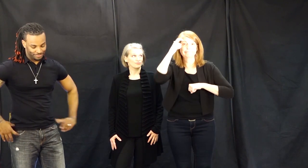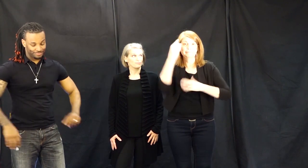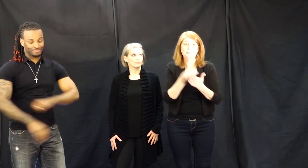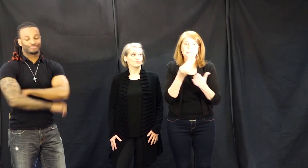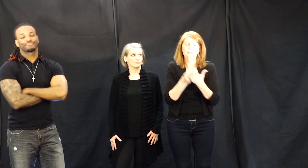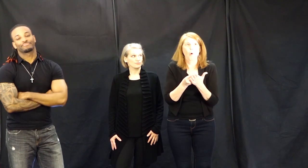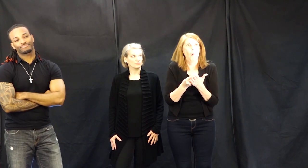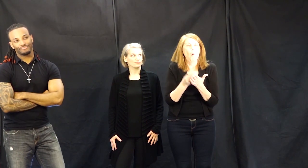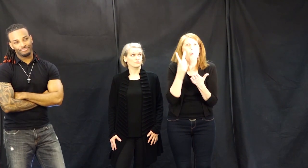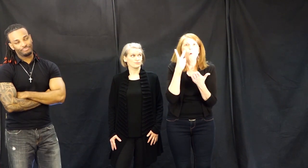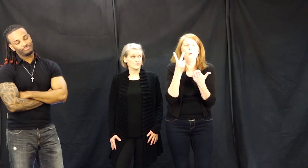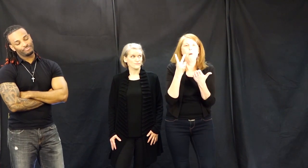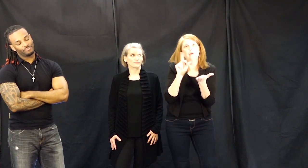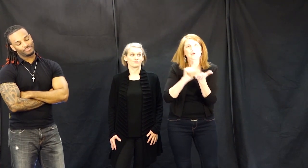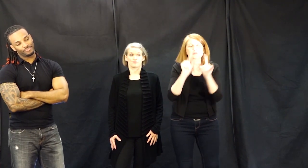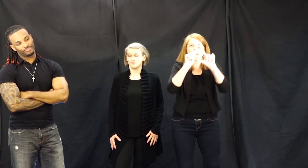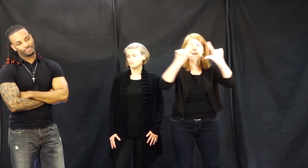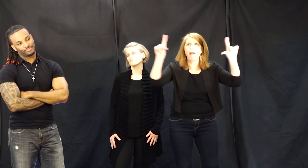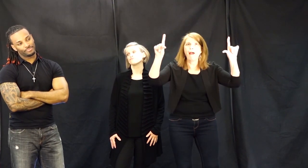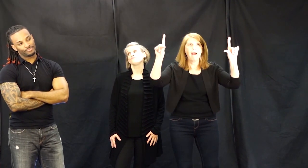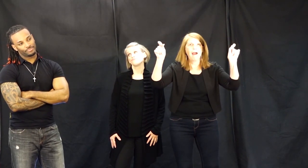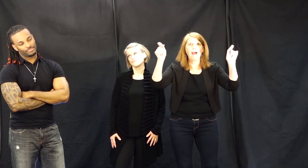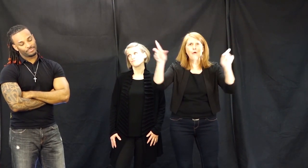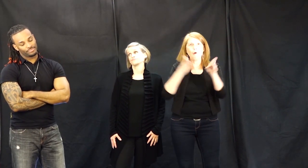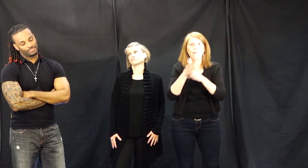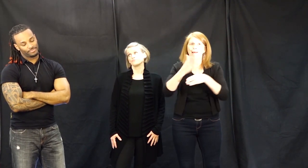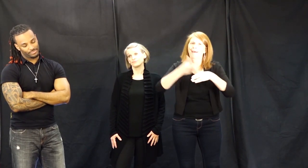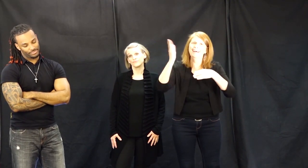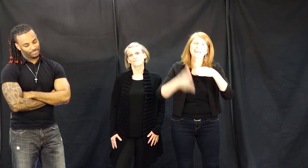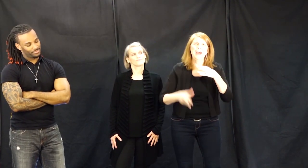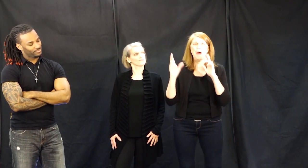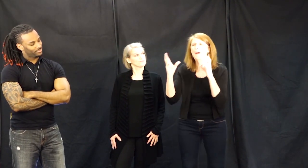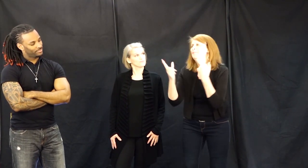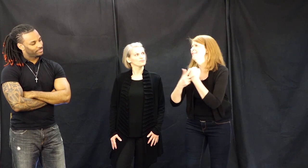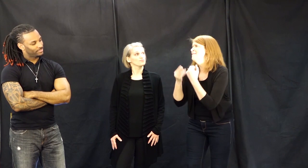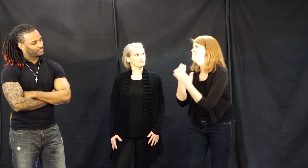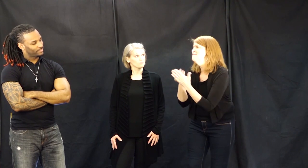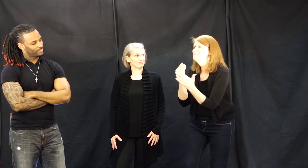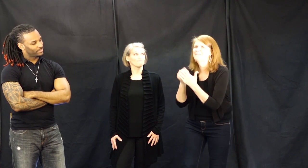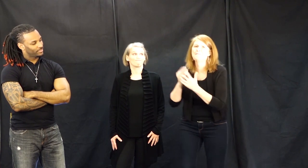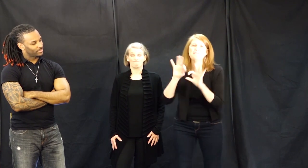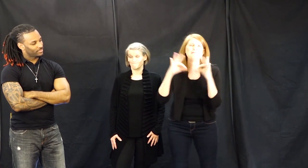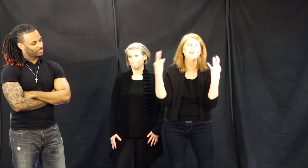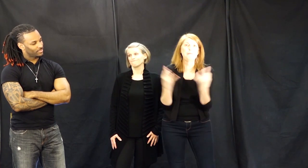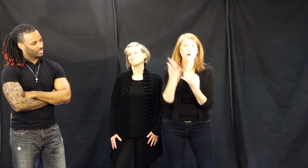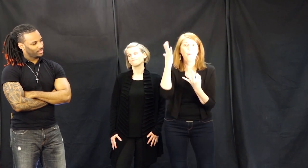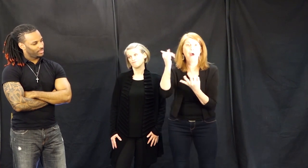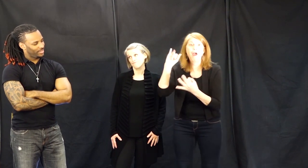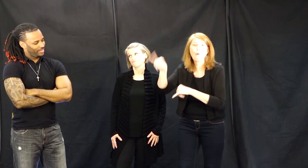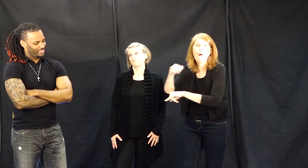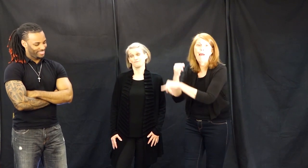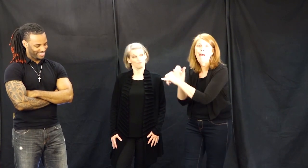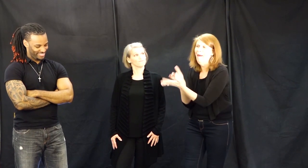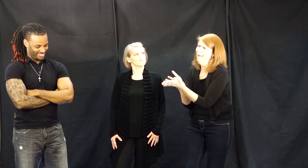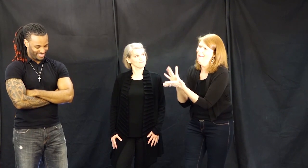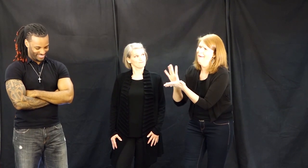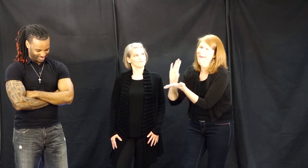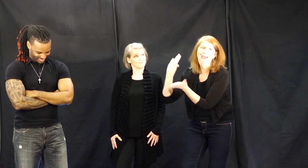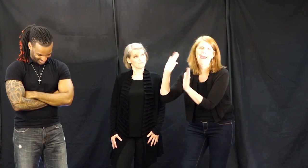can almost see the headline, your career is done. I hope you save some money for your daughter and sons. Your best one, run back where you